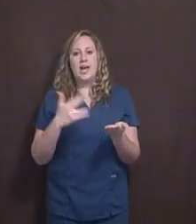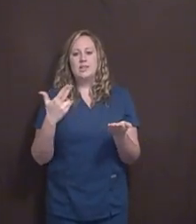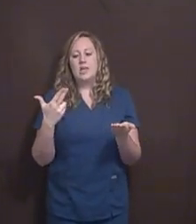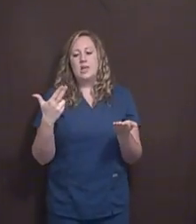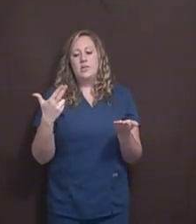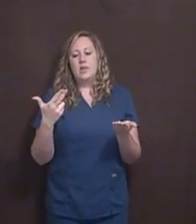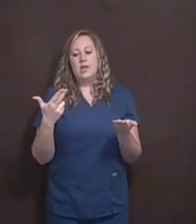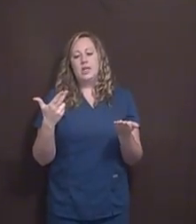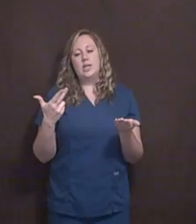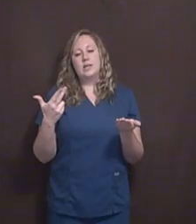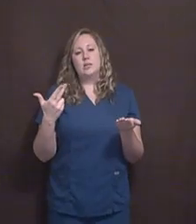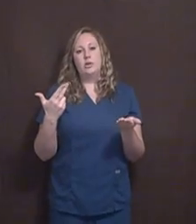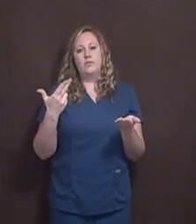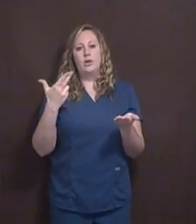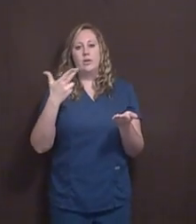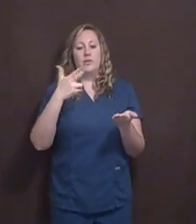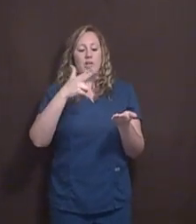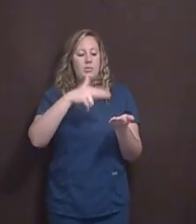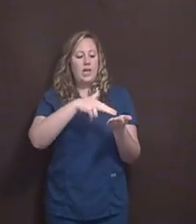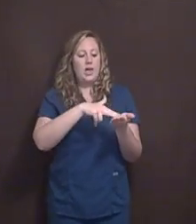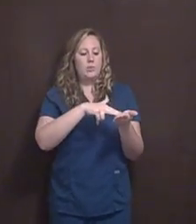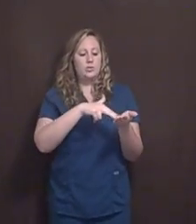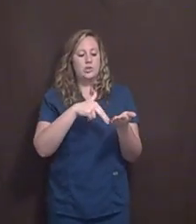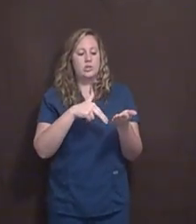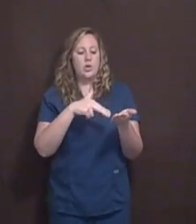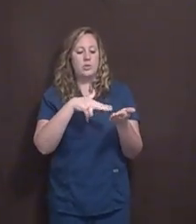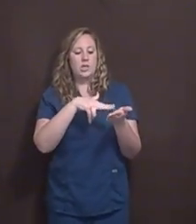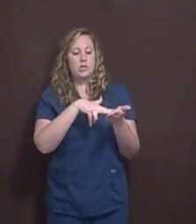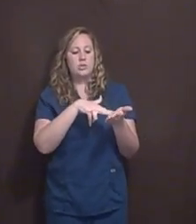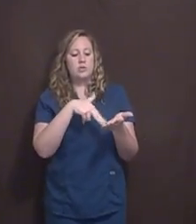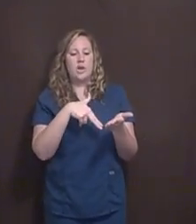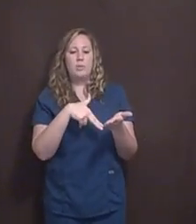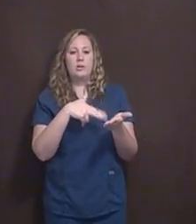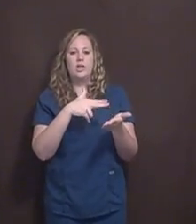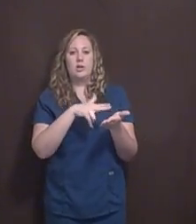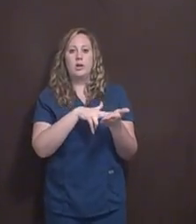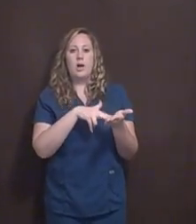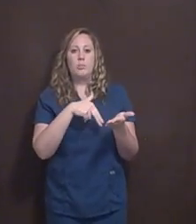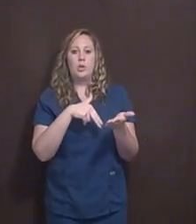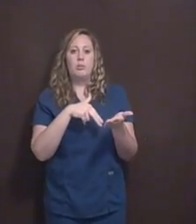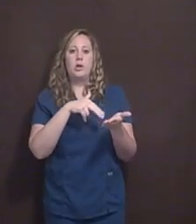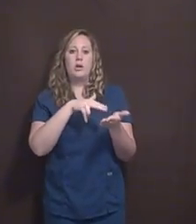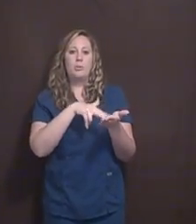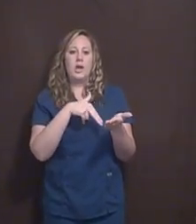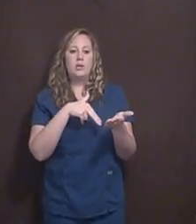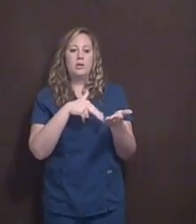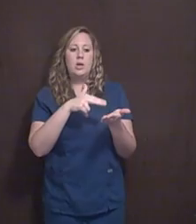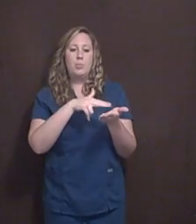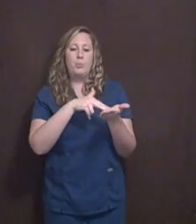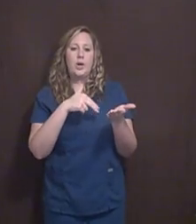flat. The index and middle finger of your dominant hand will just slowly scrape it like you're putting butter on a bread.